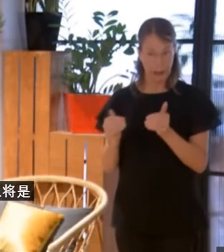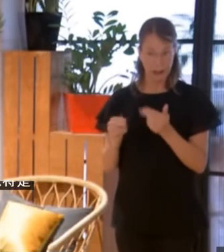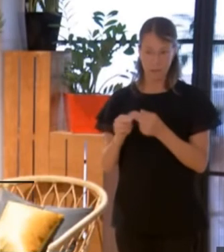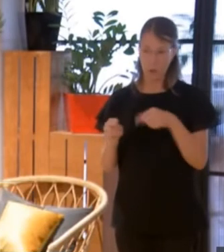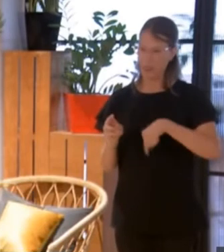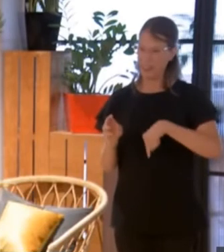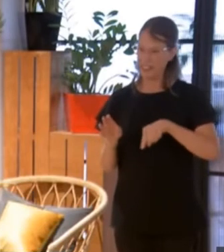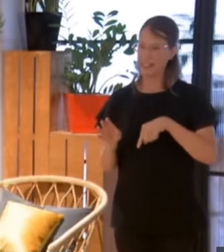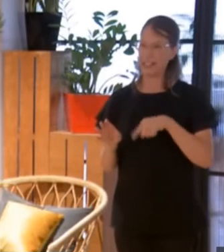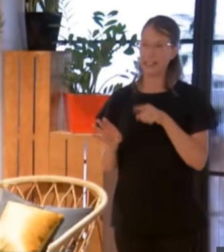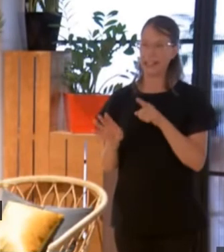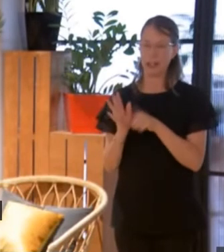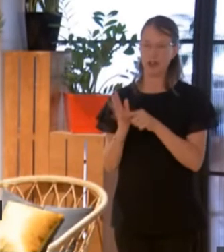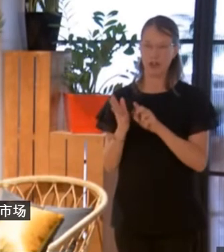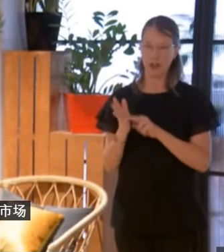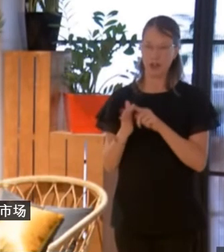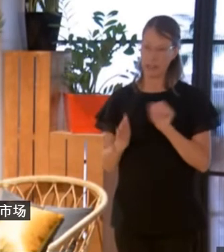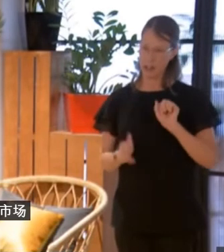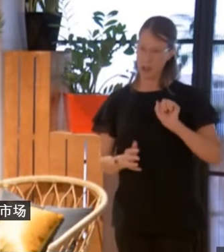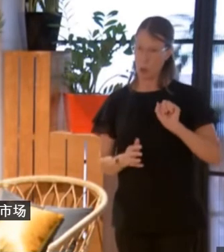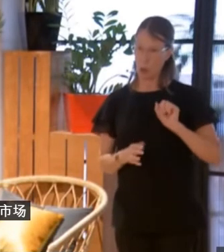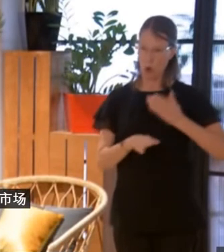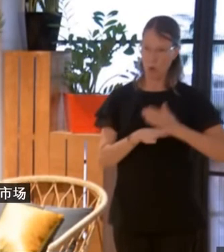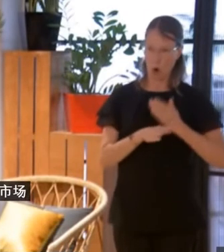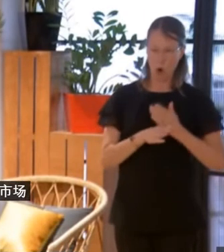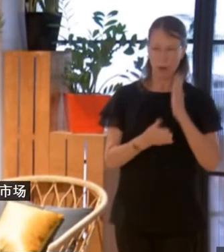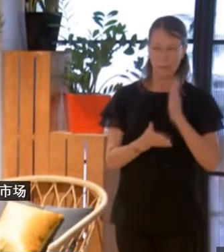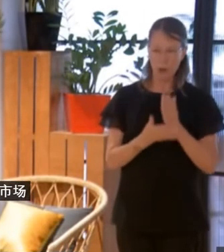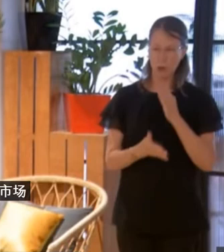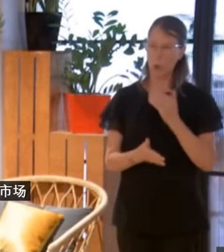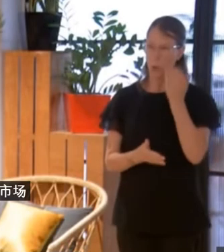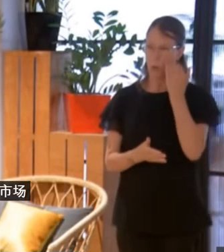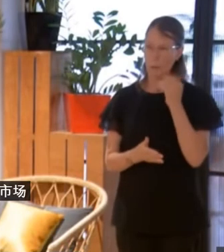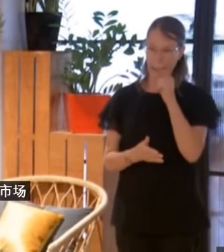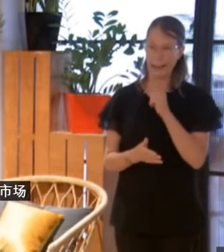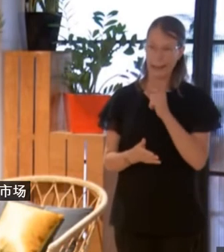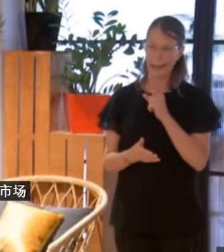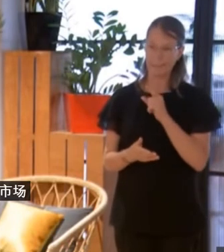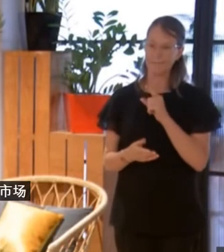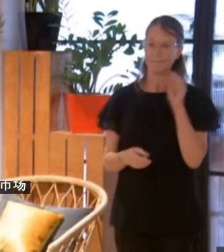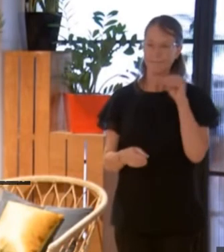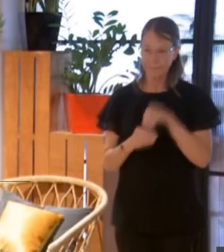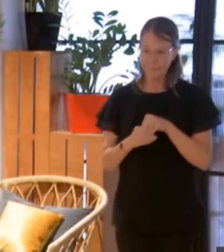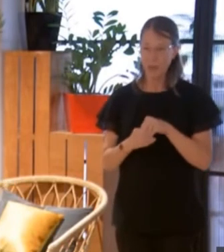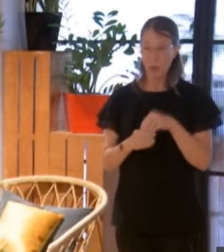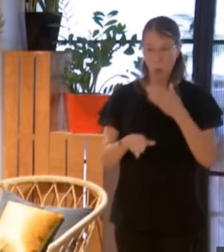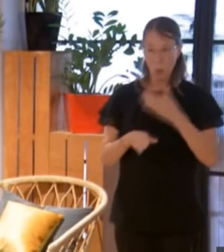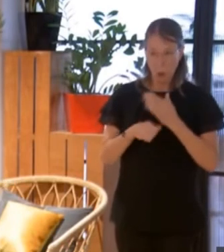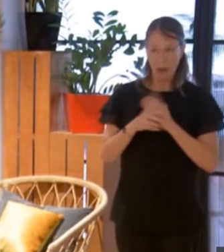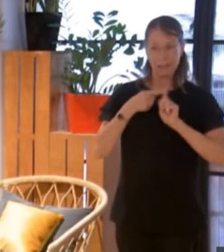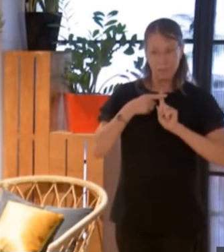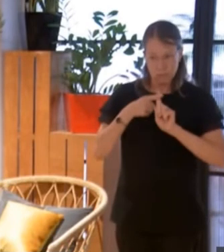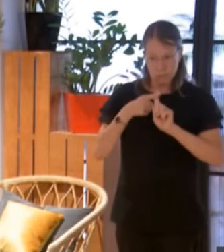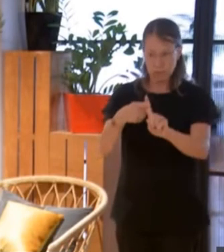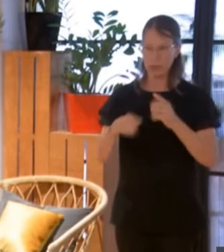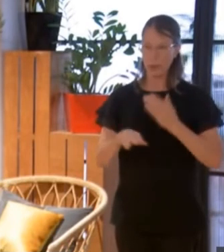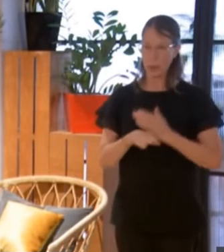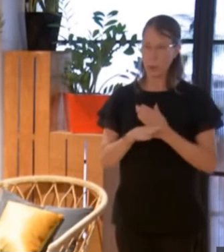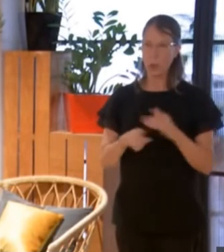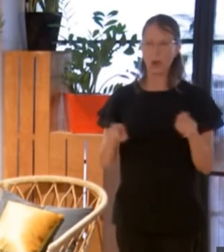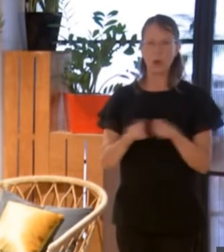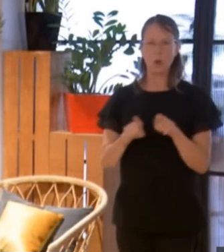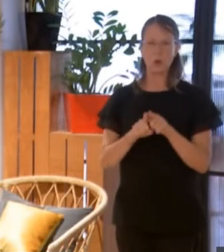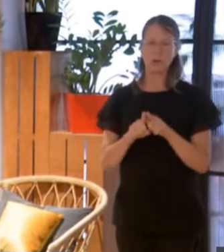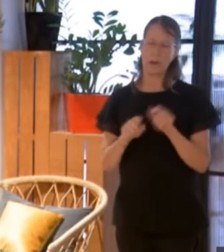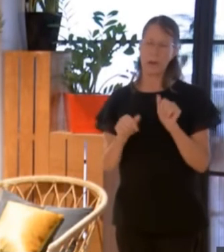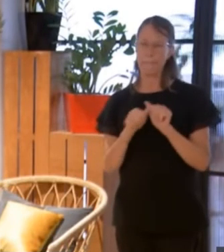stay, enter and re-enter the workforce. It will also focus on ensuring that when they are in the workforce, they will get